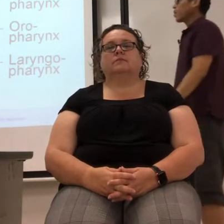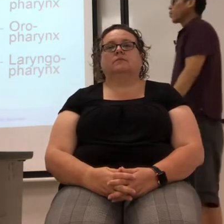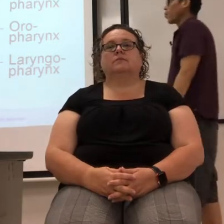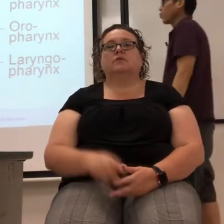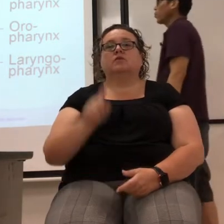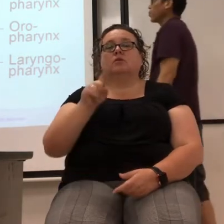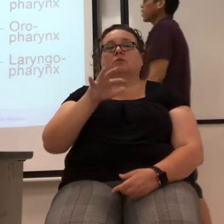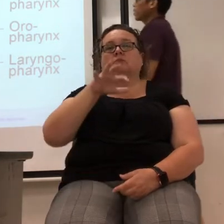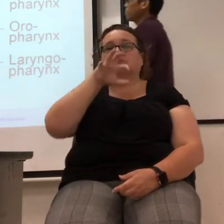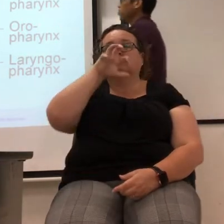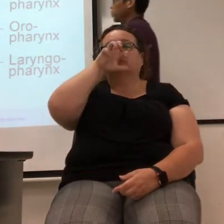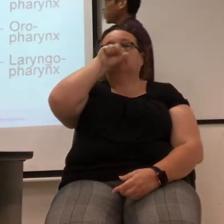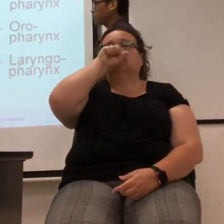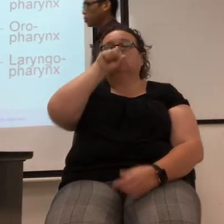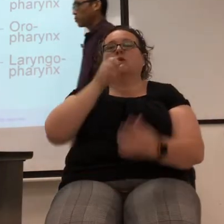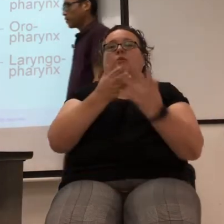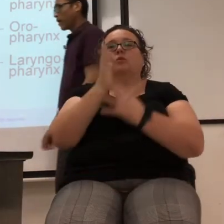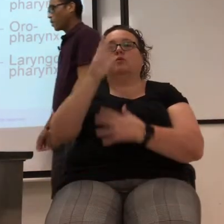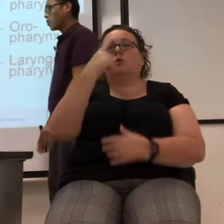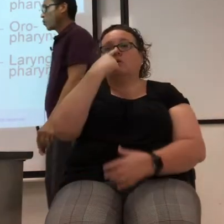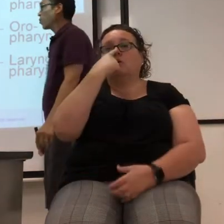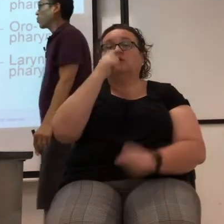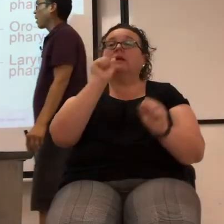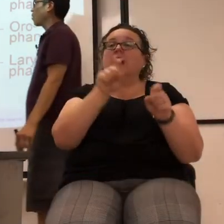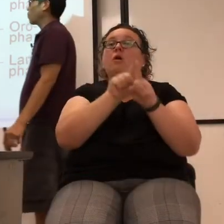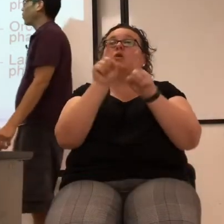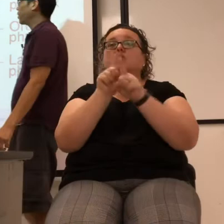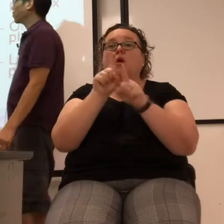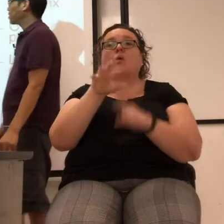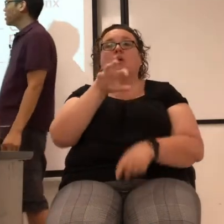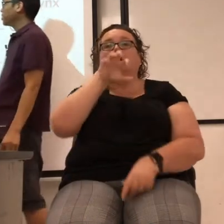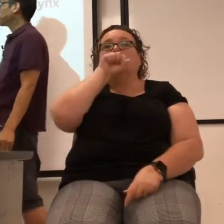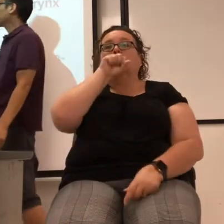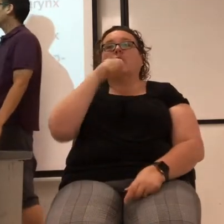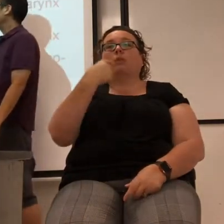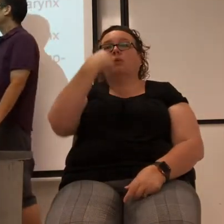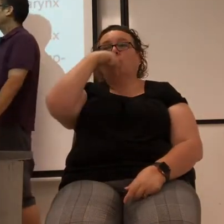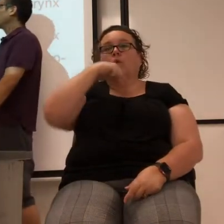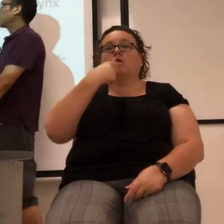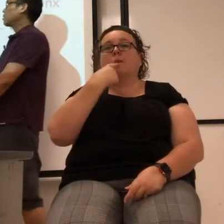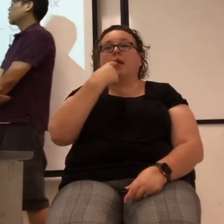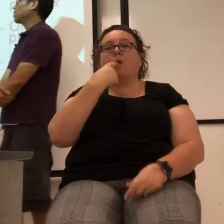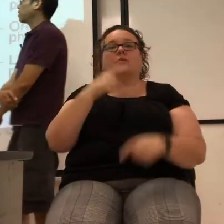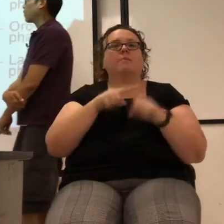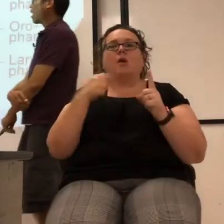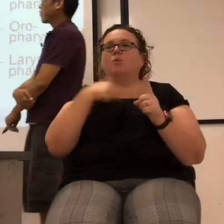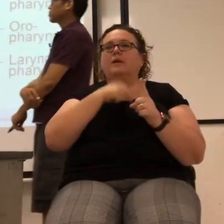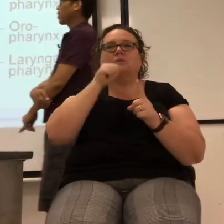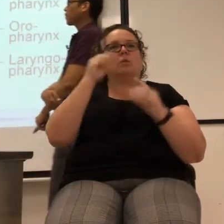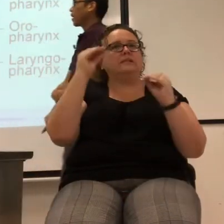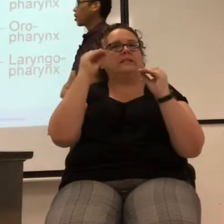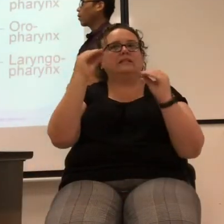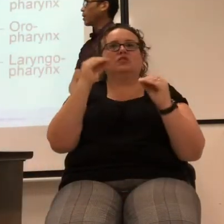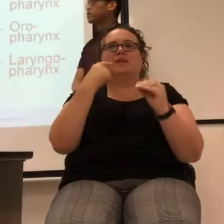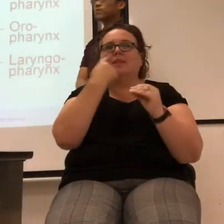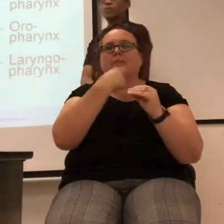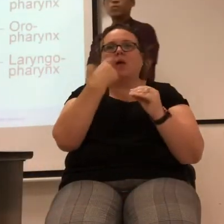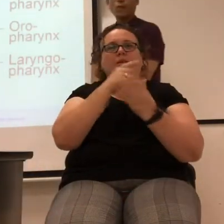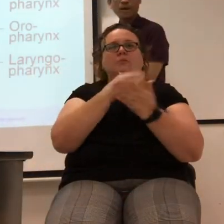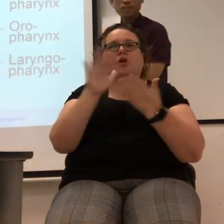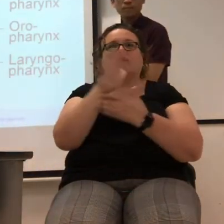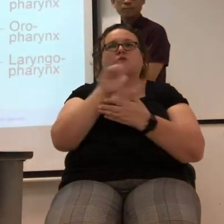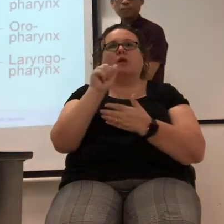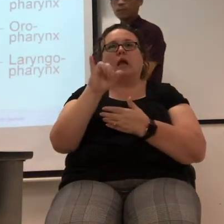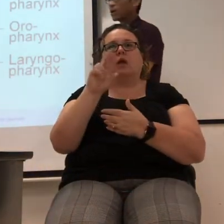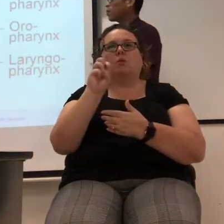Breathe air through your nose. You can also breathe air through your mouth, but we don't teach the mouth as part of the airway, it's the